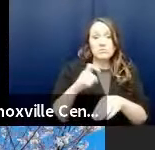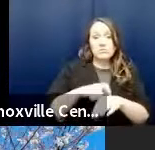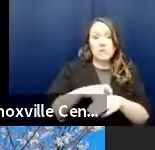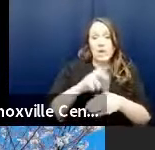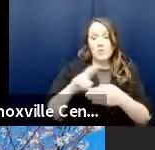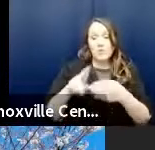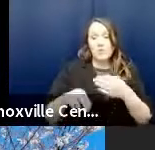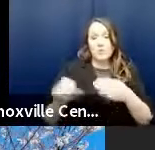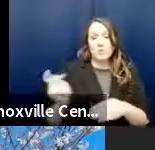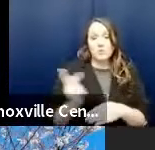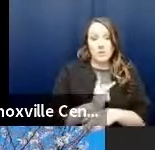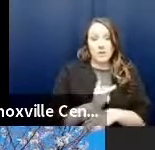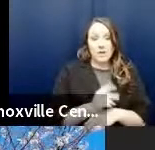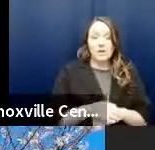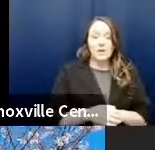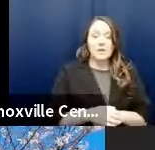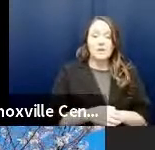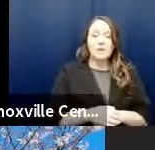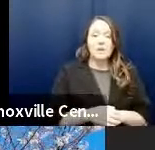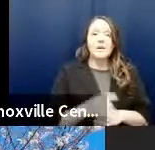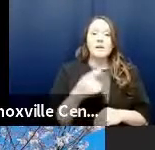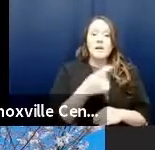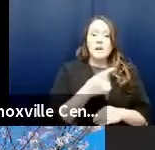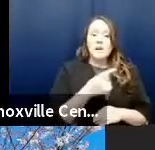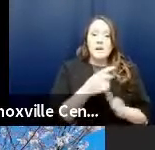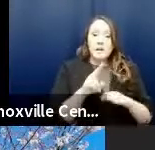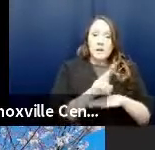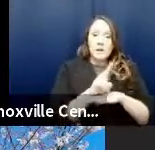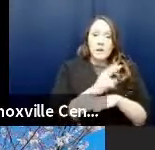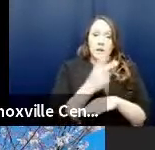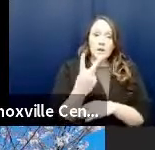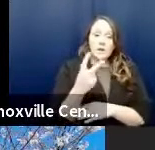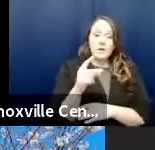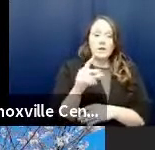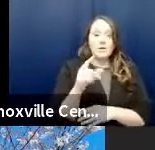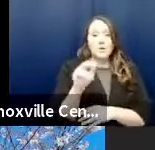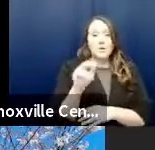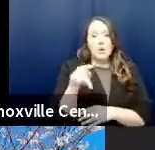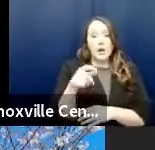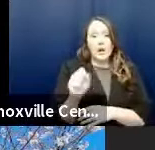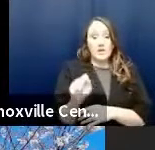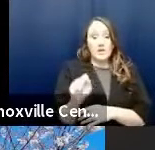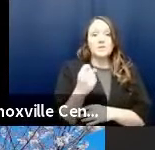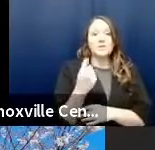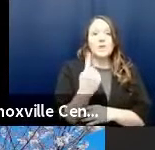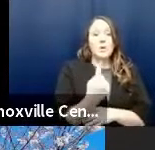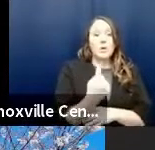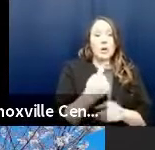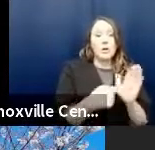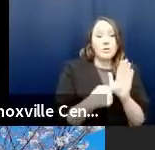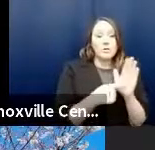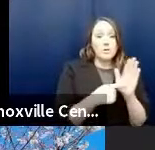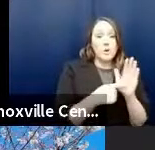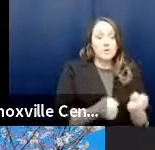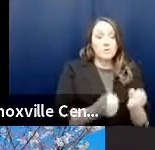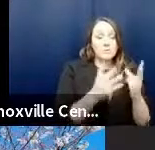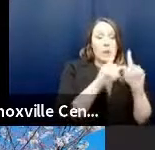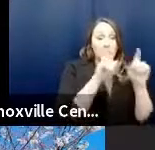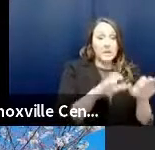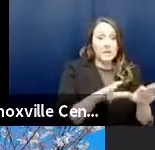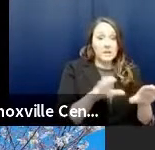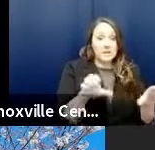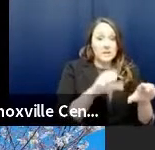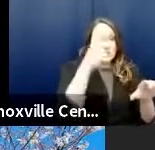reporting turnaround time. For this benchmark, we're utilizing 2 bar graphs, one that shows a sample of the tests conducted for Knox